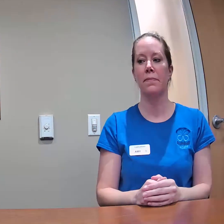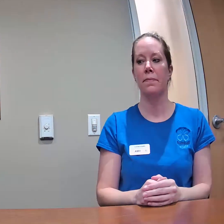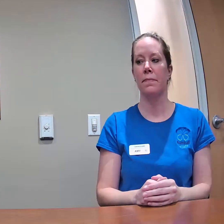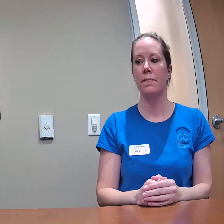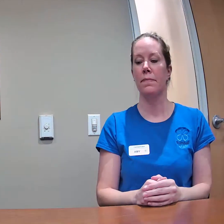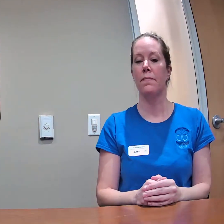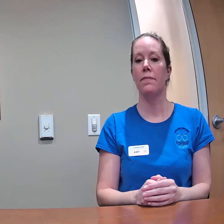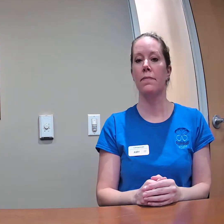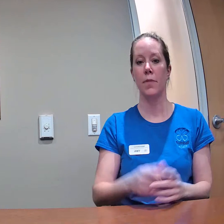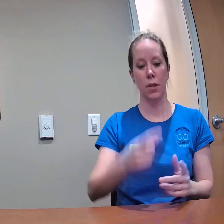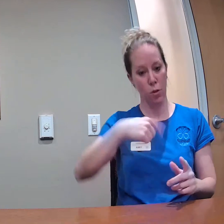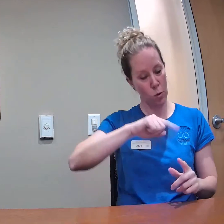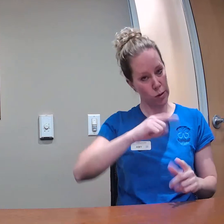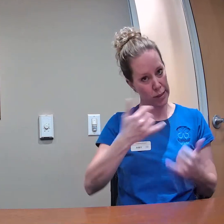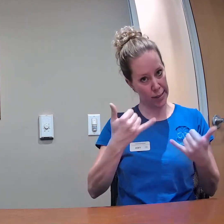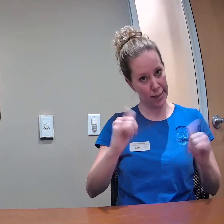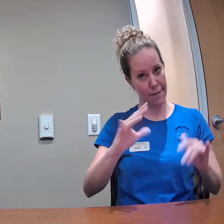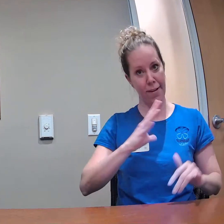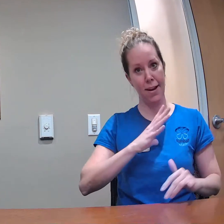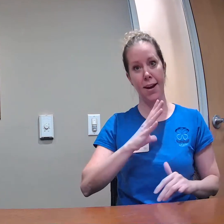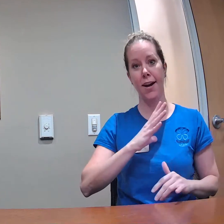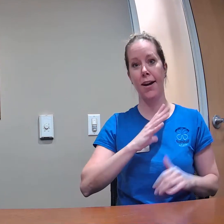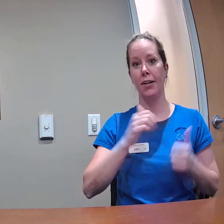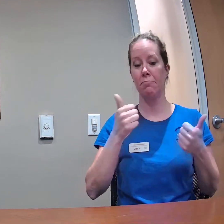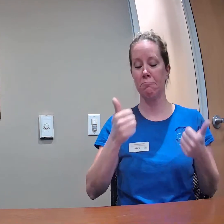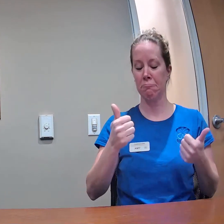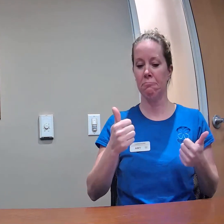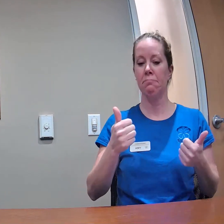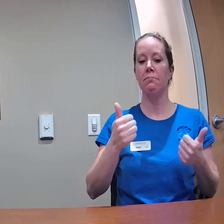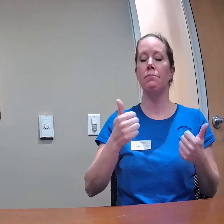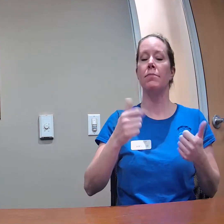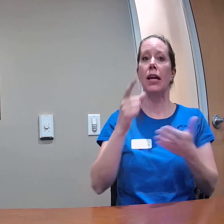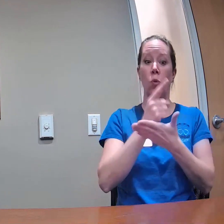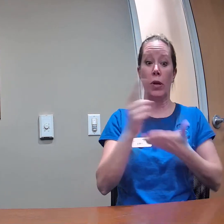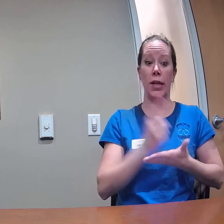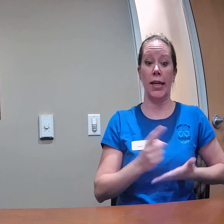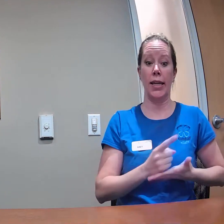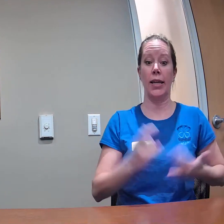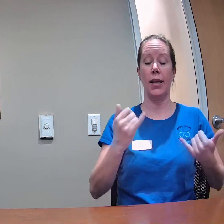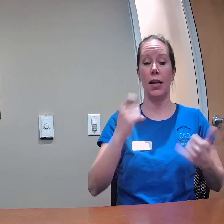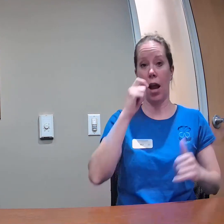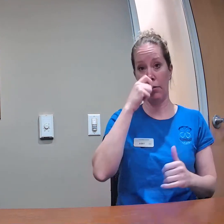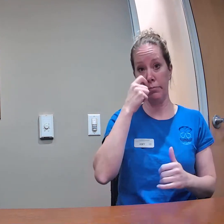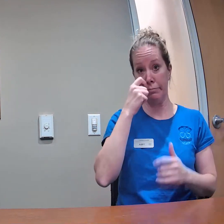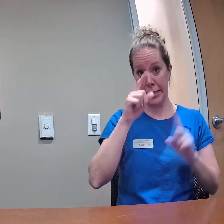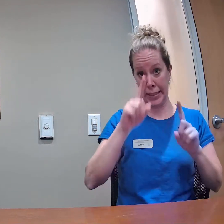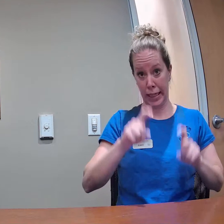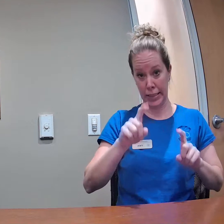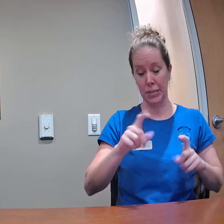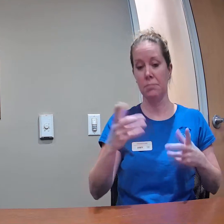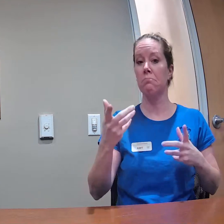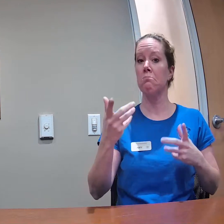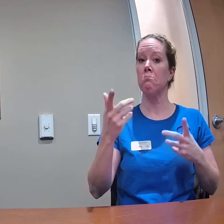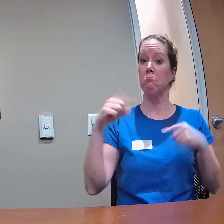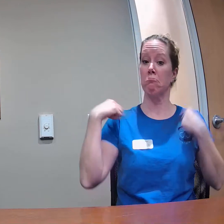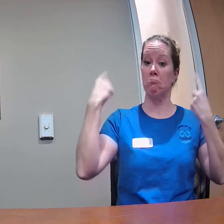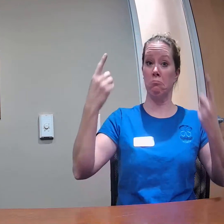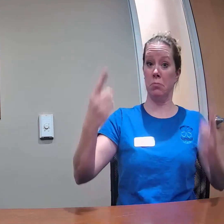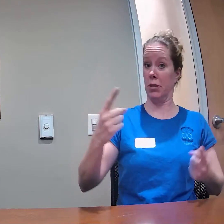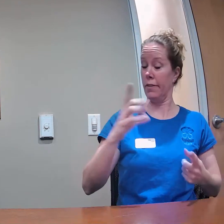that we're all fine here. As you know, we're being tested weekly, and so far we remain